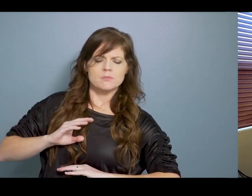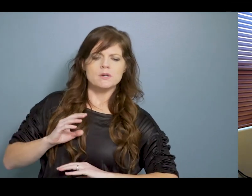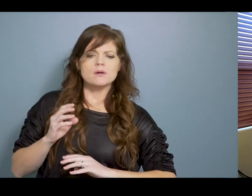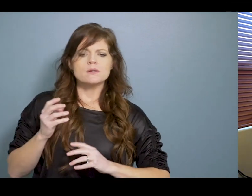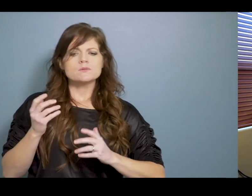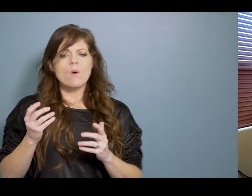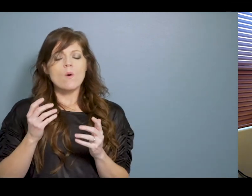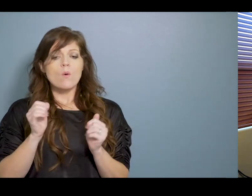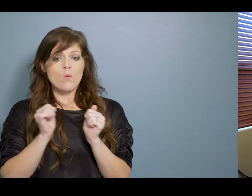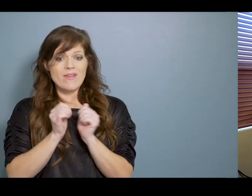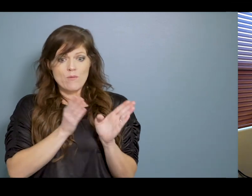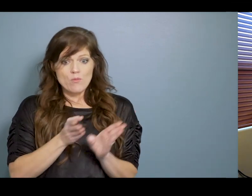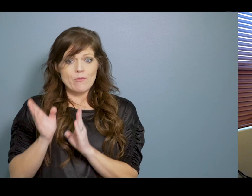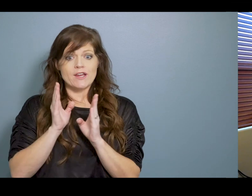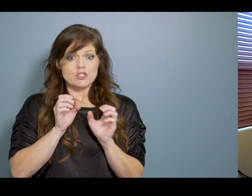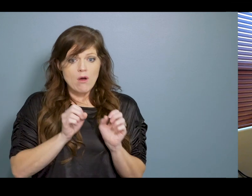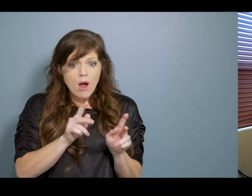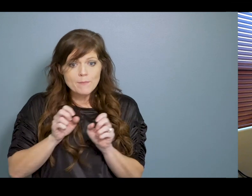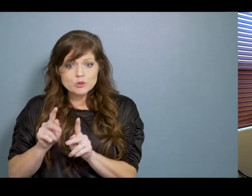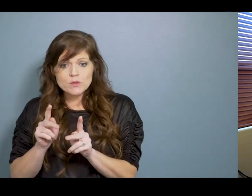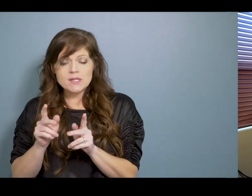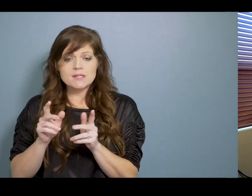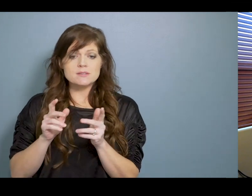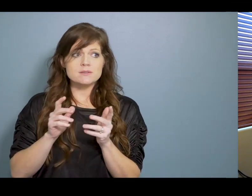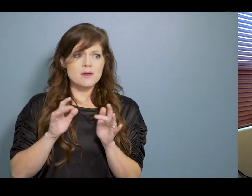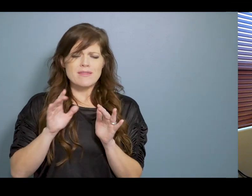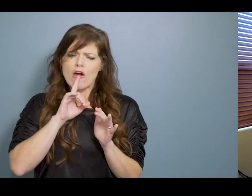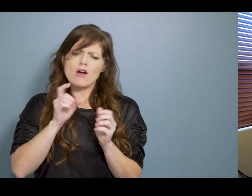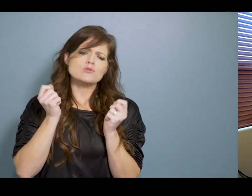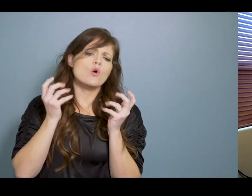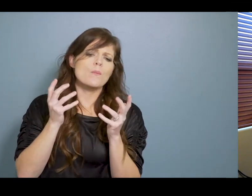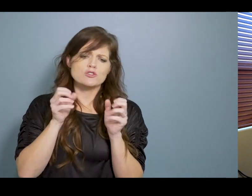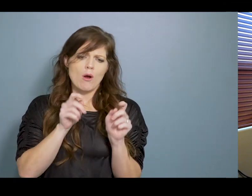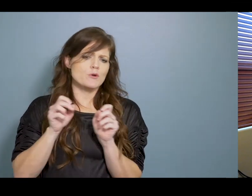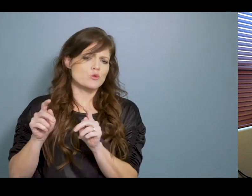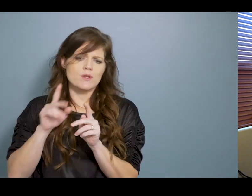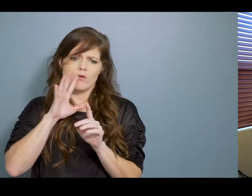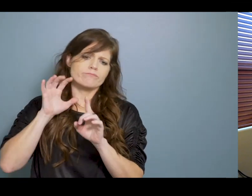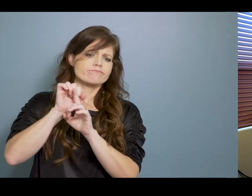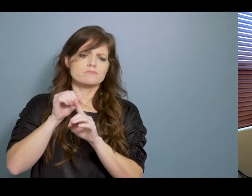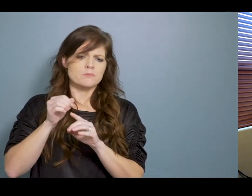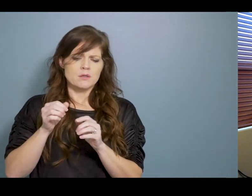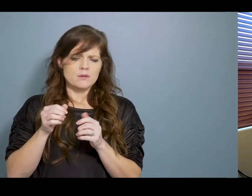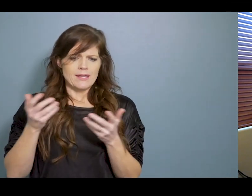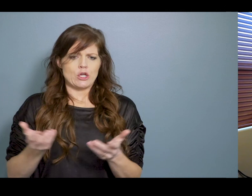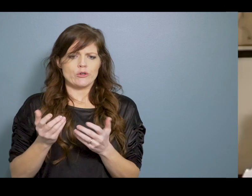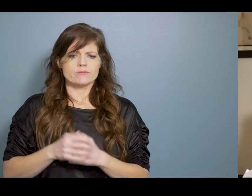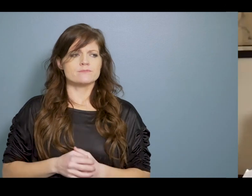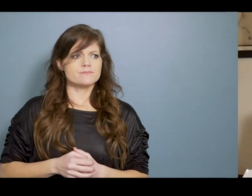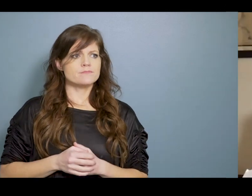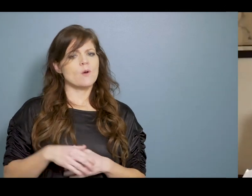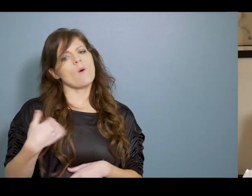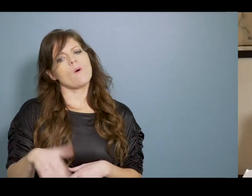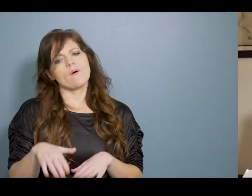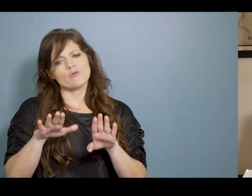we're at the confluence of preparation and opportunity, and our opportunity is here, and we're going to do good things with it. Great, and